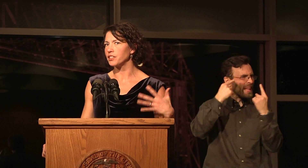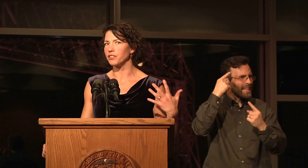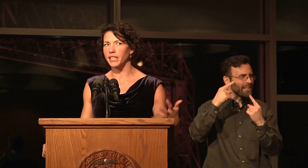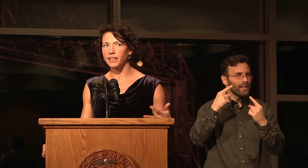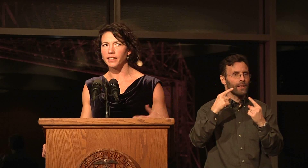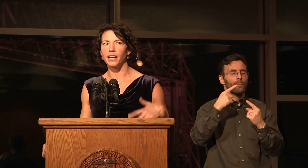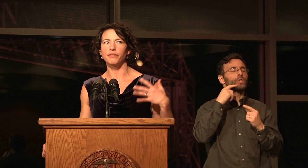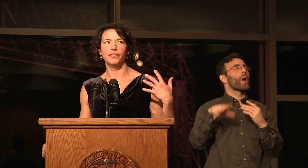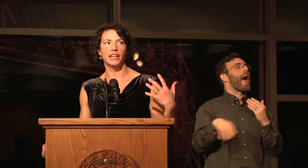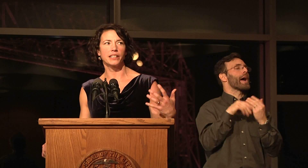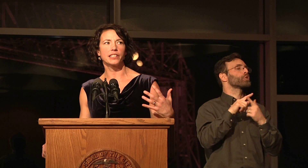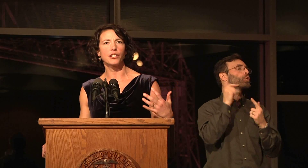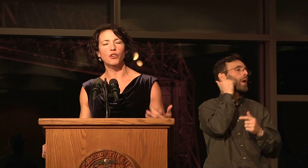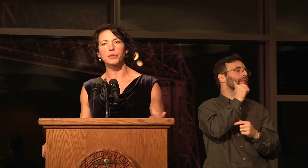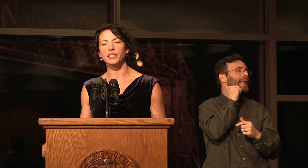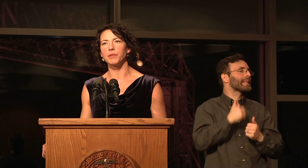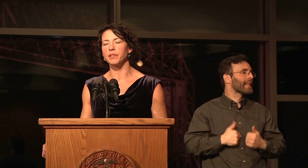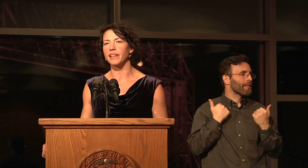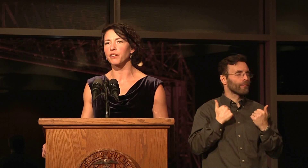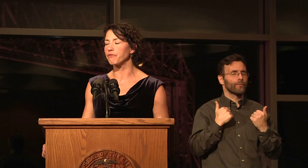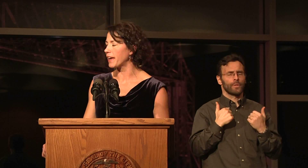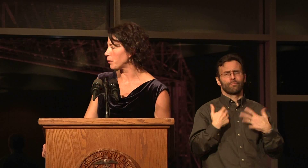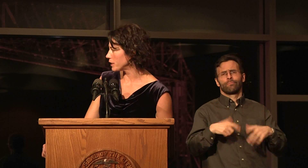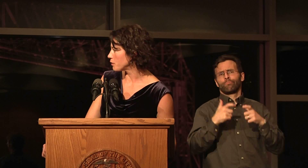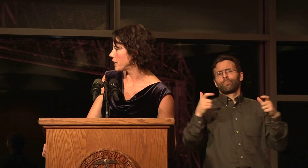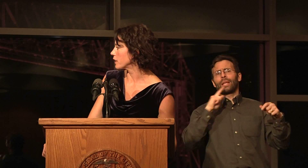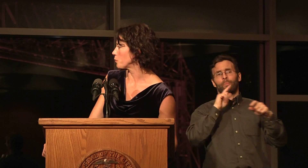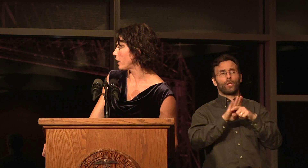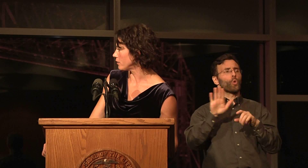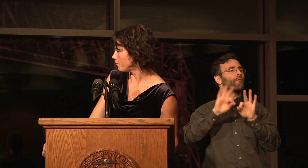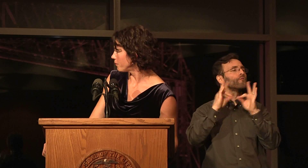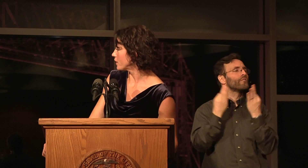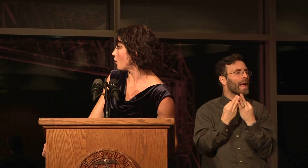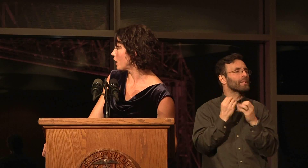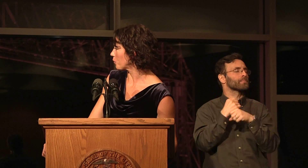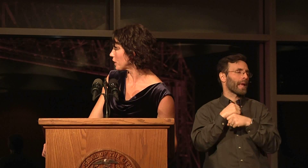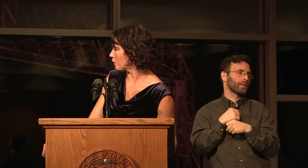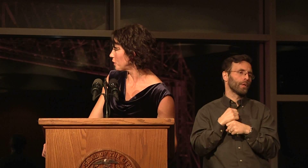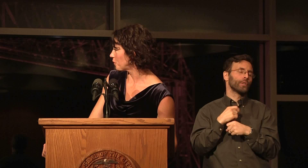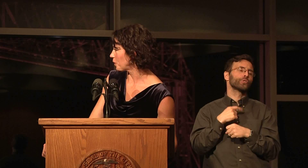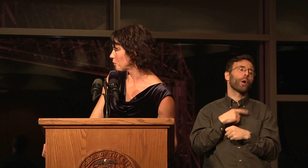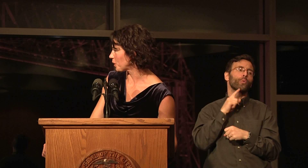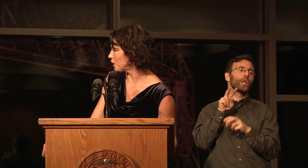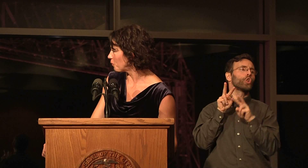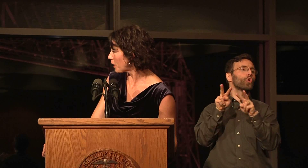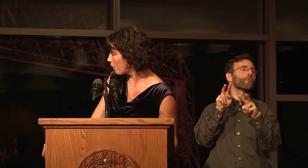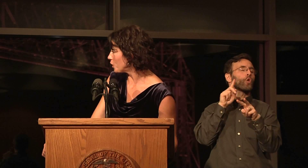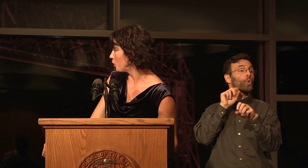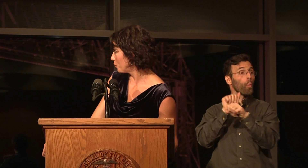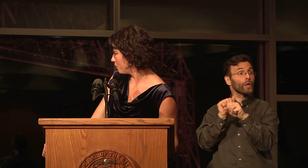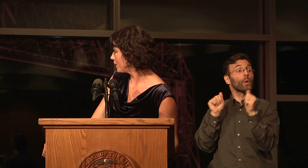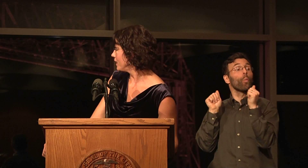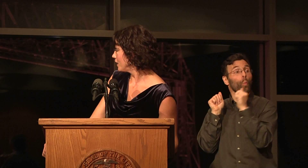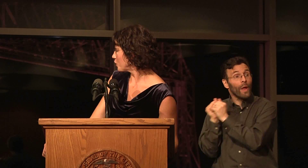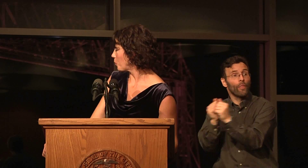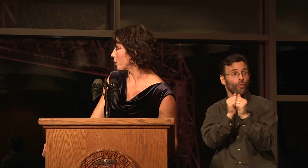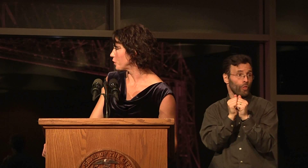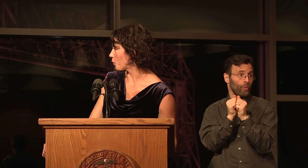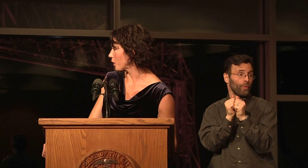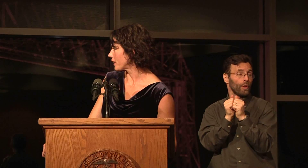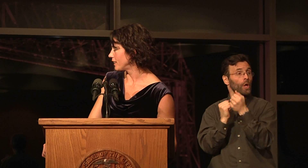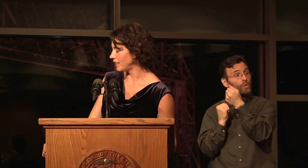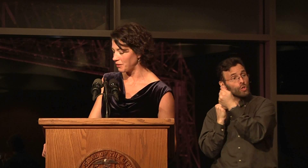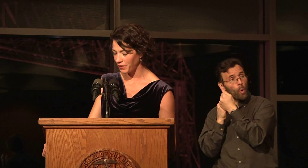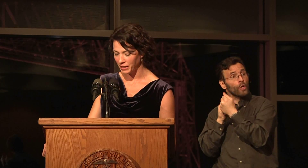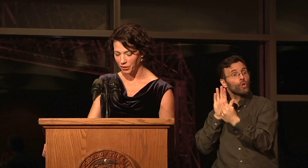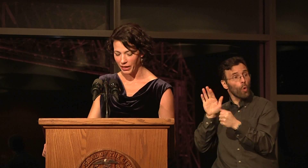adding it on to your daily life, and it's an enormous commitment that your families make as well. So I am really looking forward to working with you, supporting